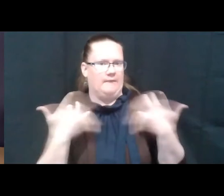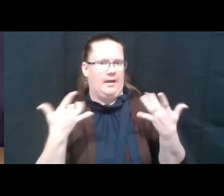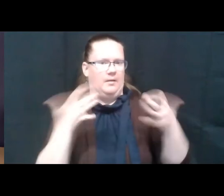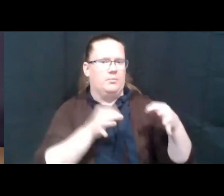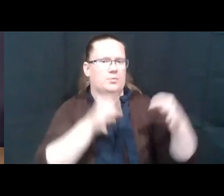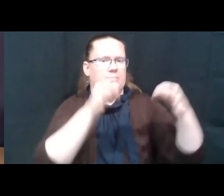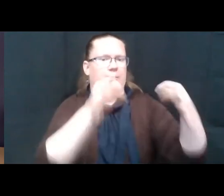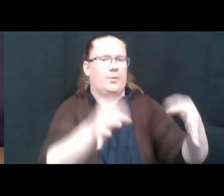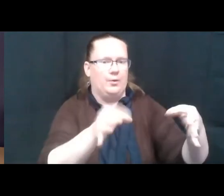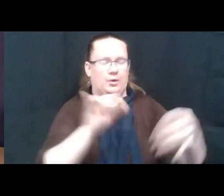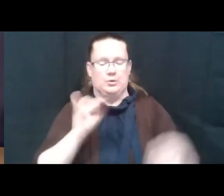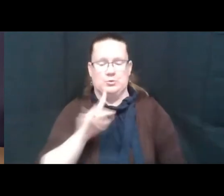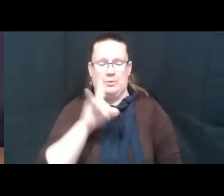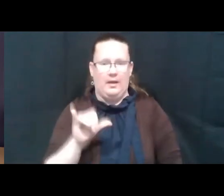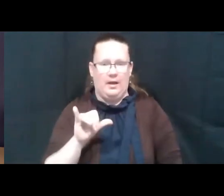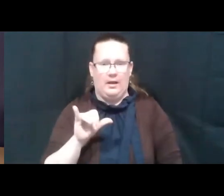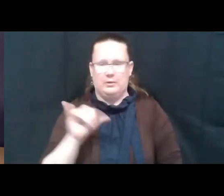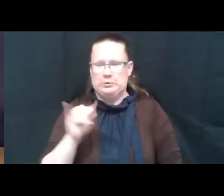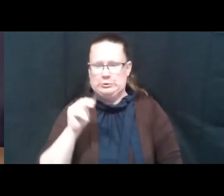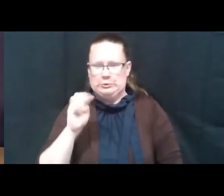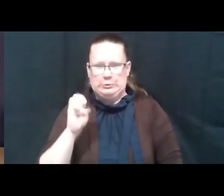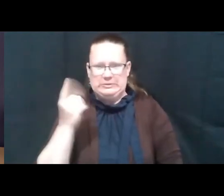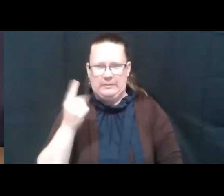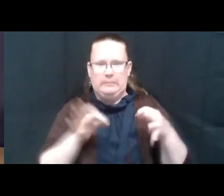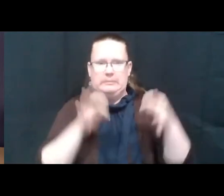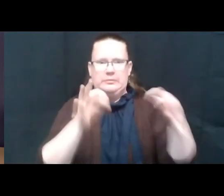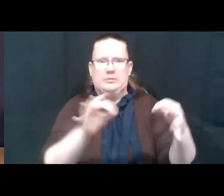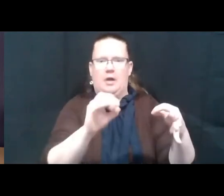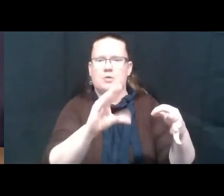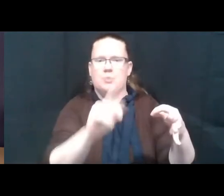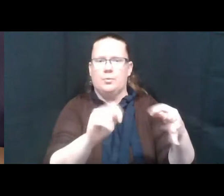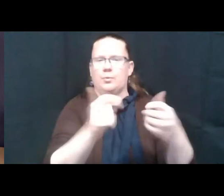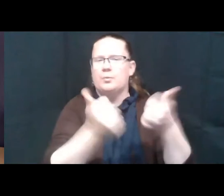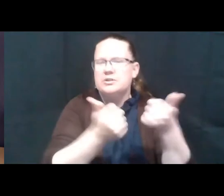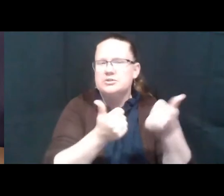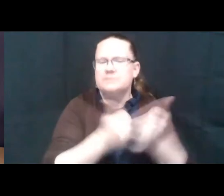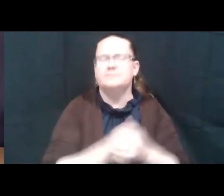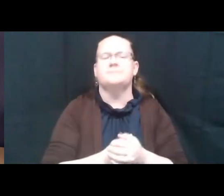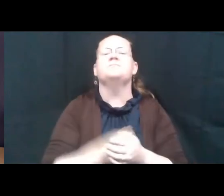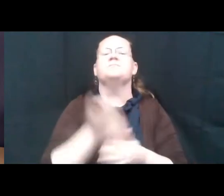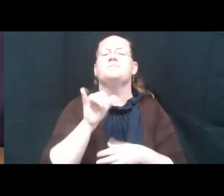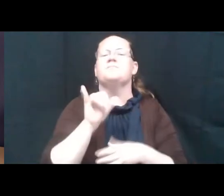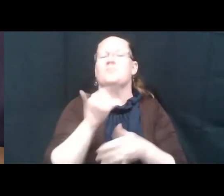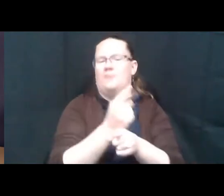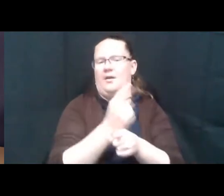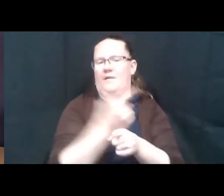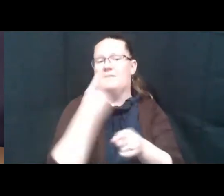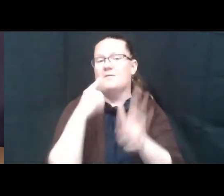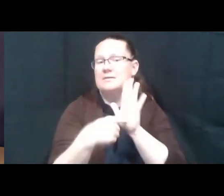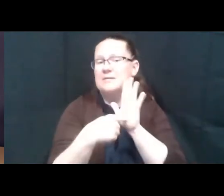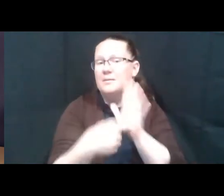postponed from July or June to October. That's right. And so, for example, I mean, we're spending time like a